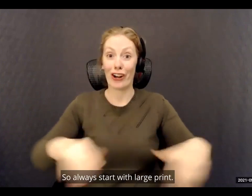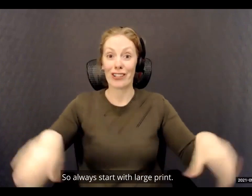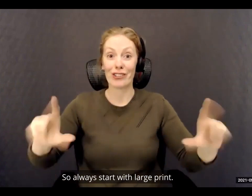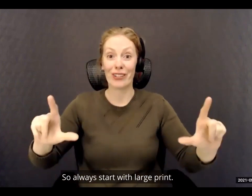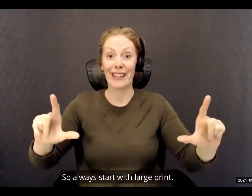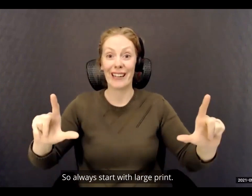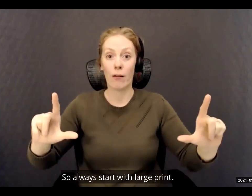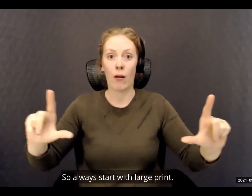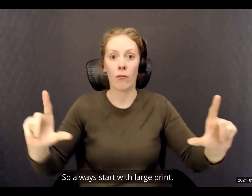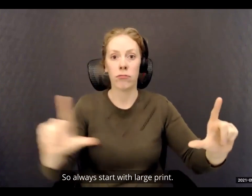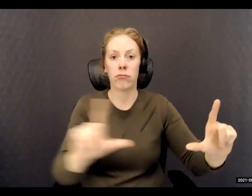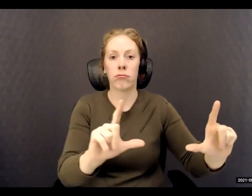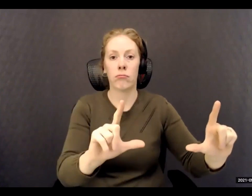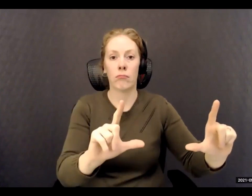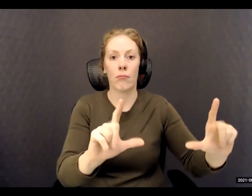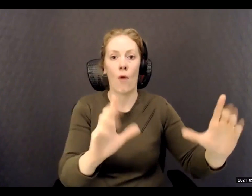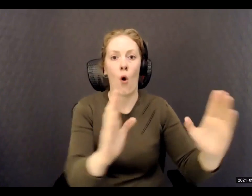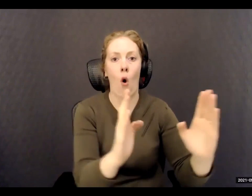always start with large print.